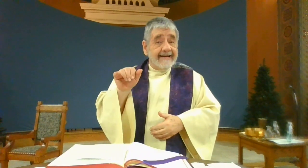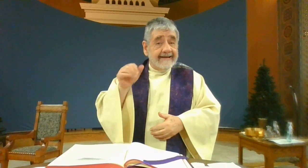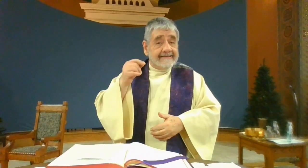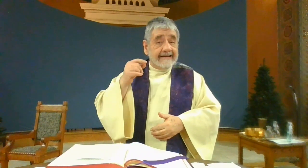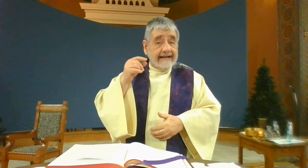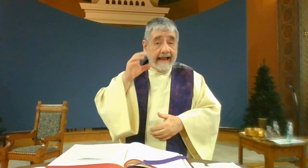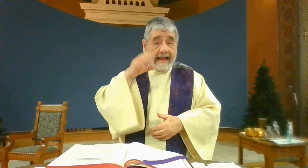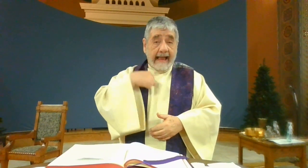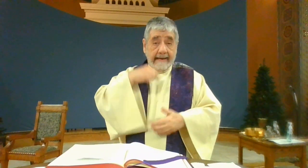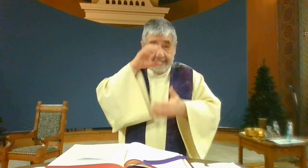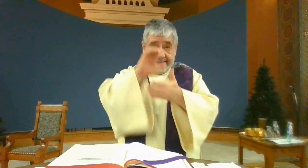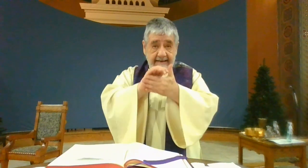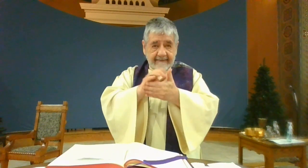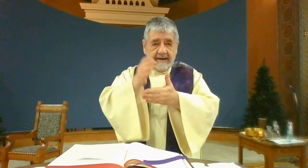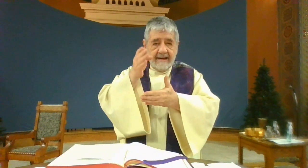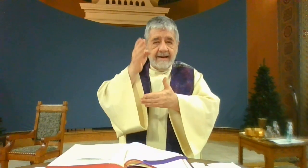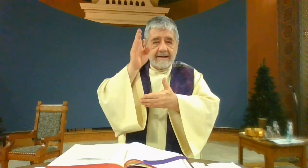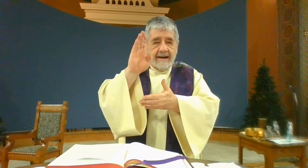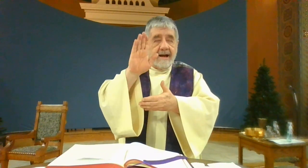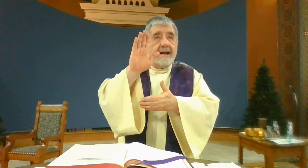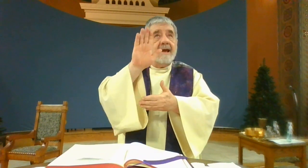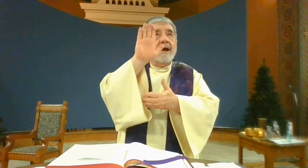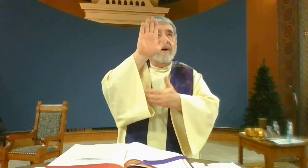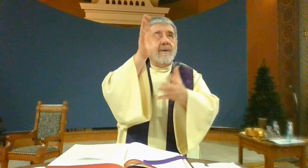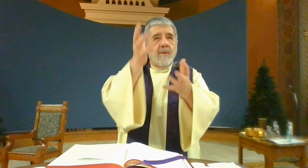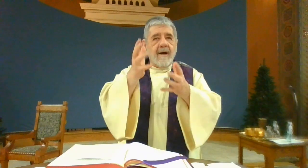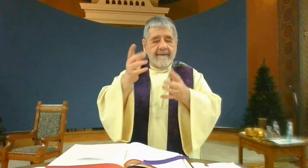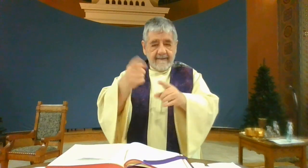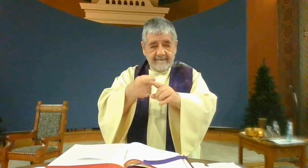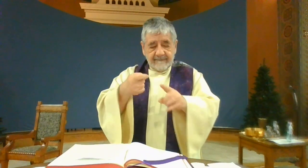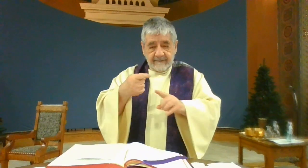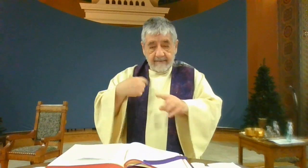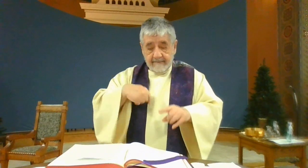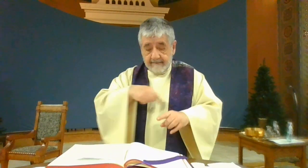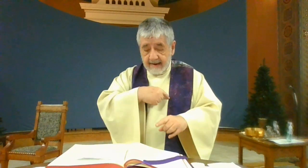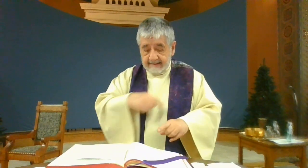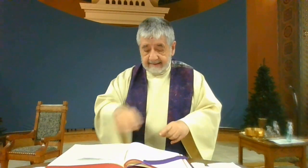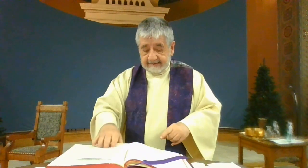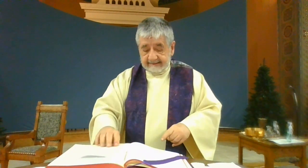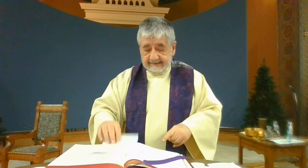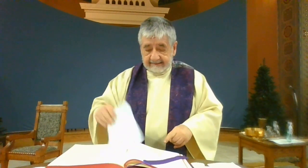That, I believe, is what God wants from us.